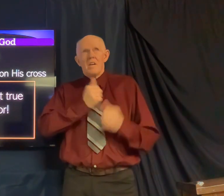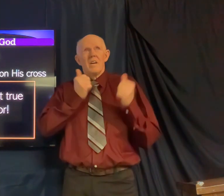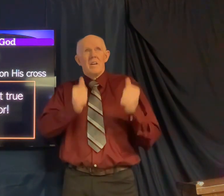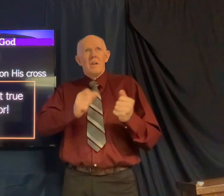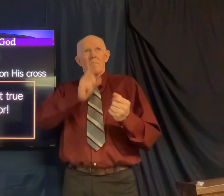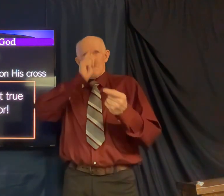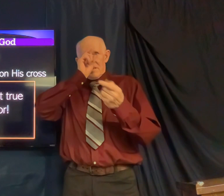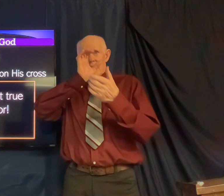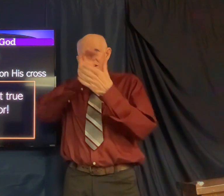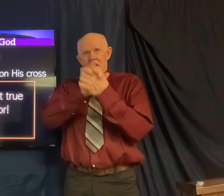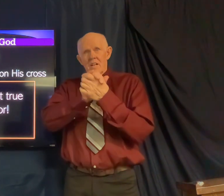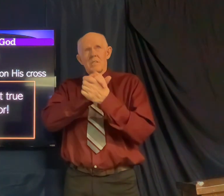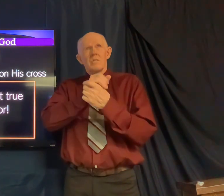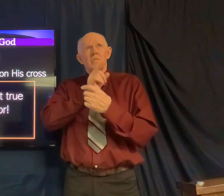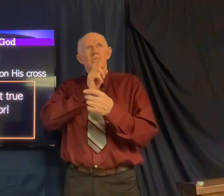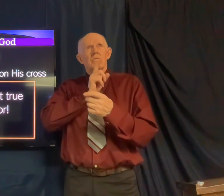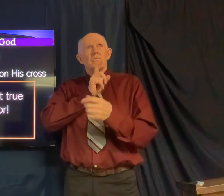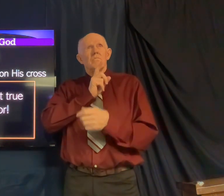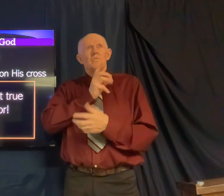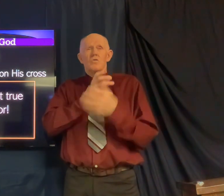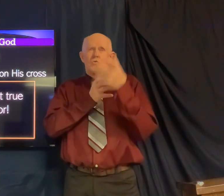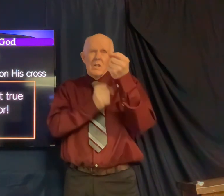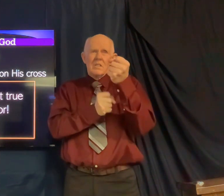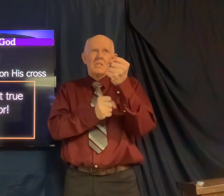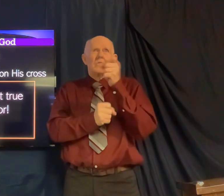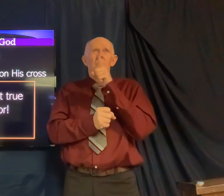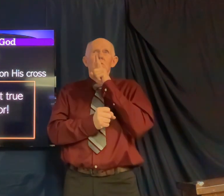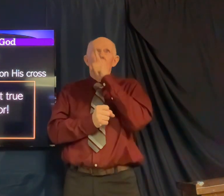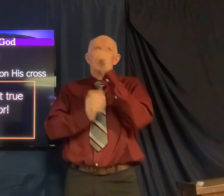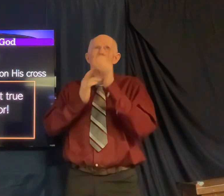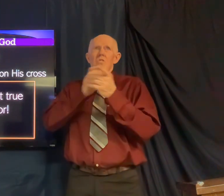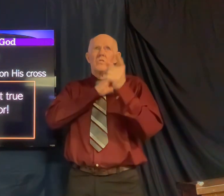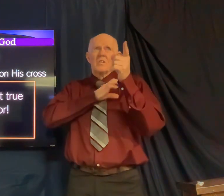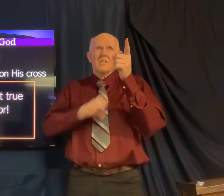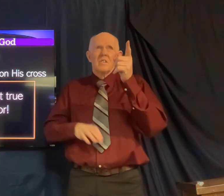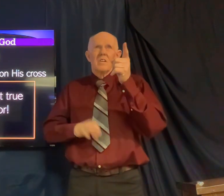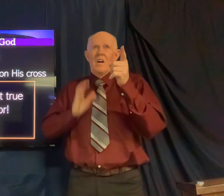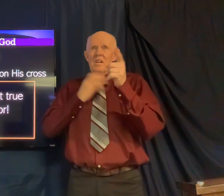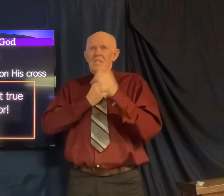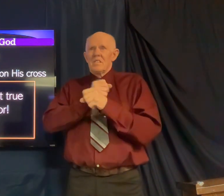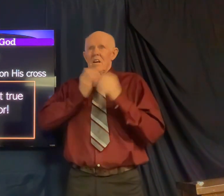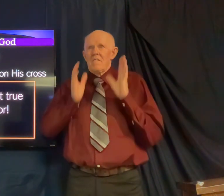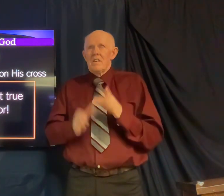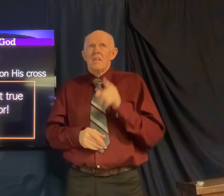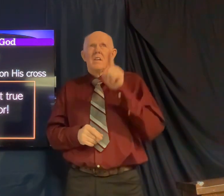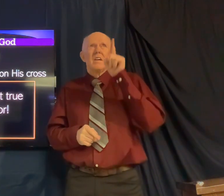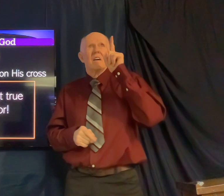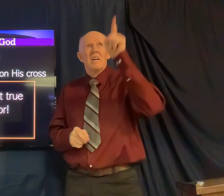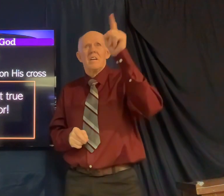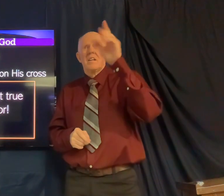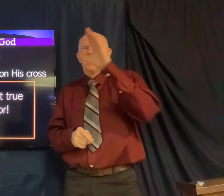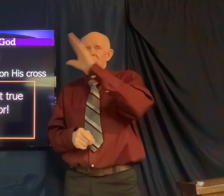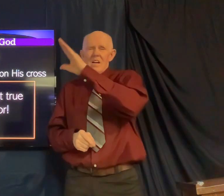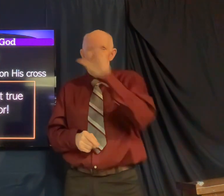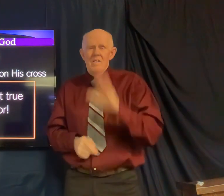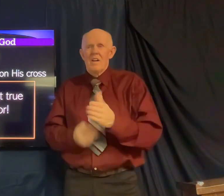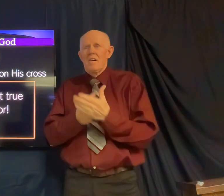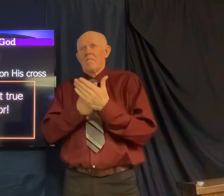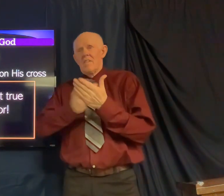We can believe and trust the true Jesus Christ, our Savior. He